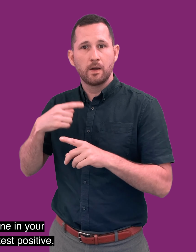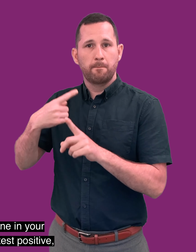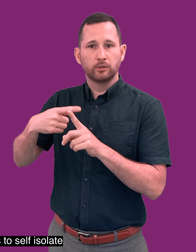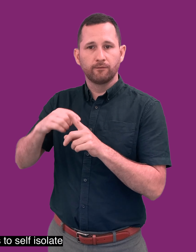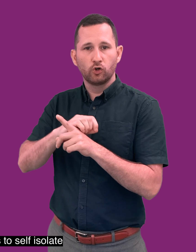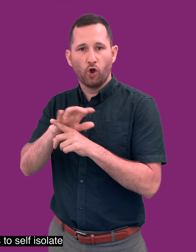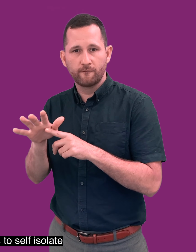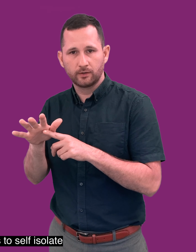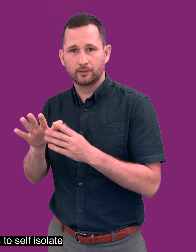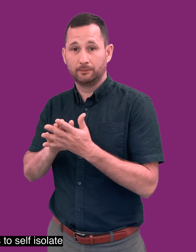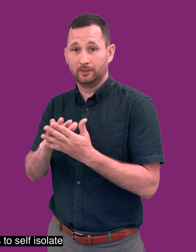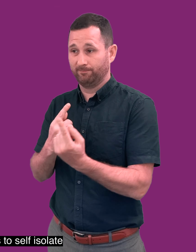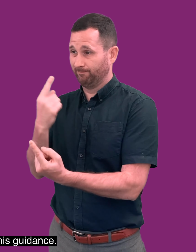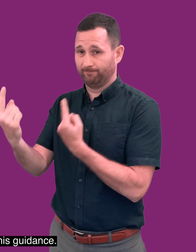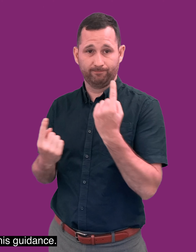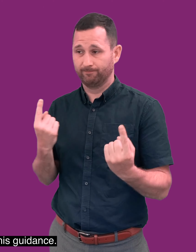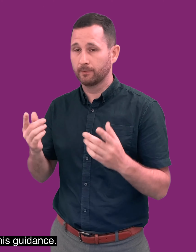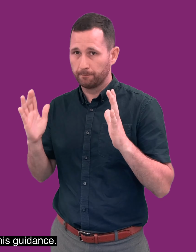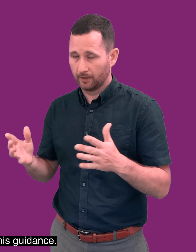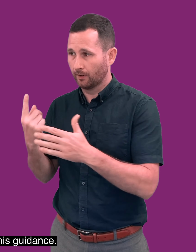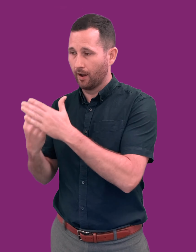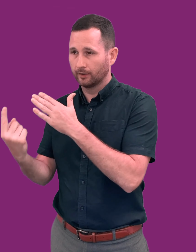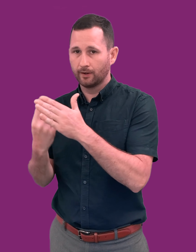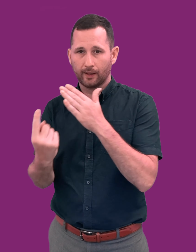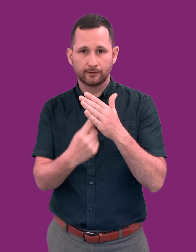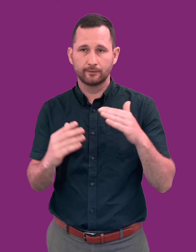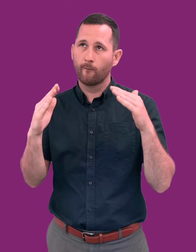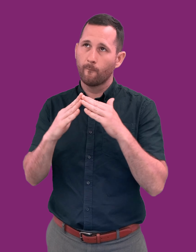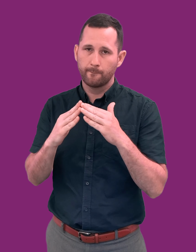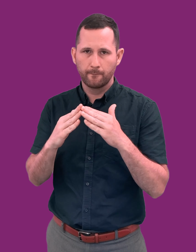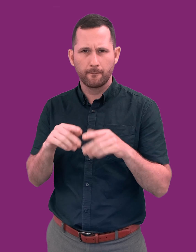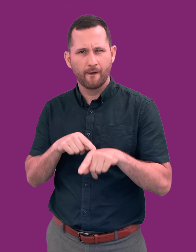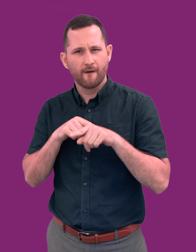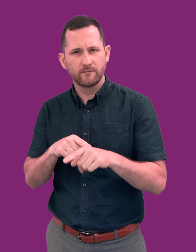positive, everyone has to self-isolate and follow this guidance.